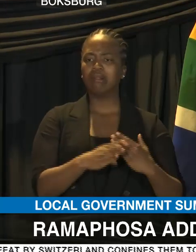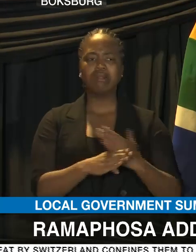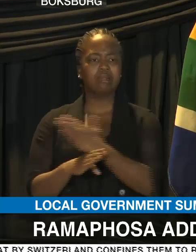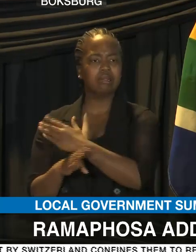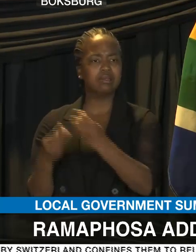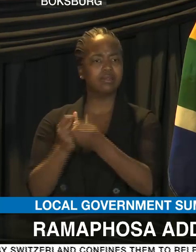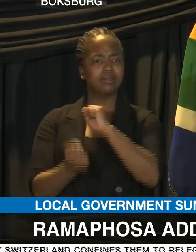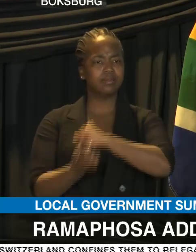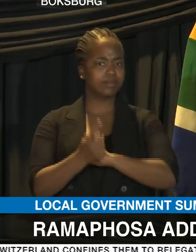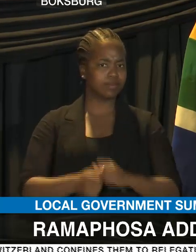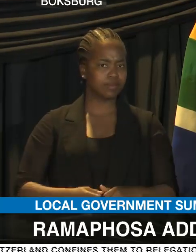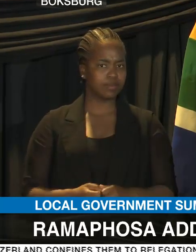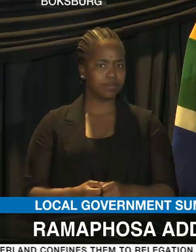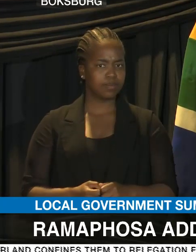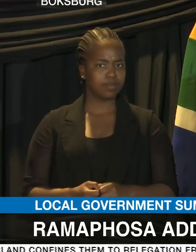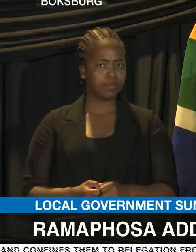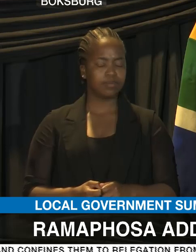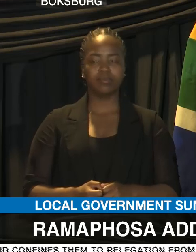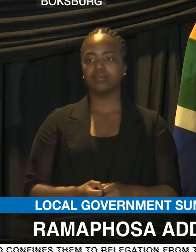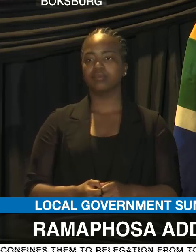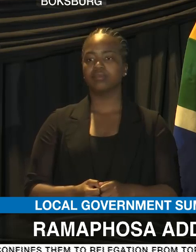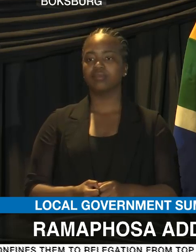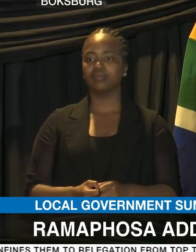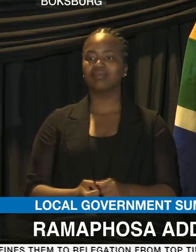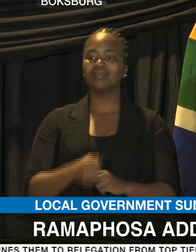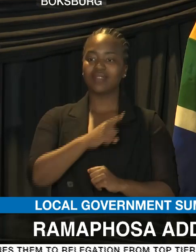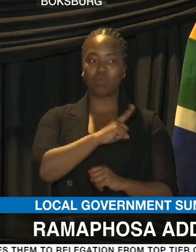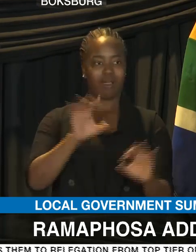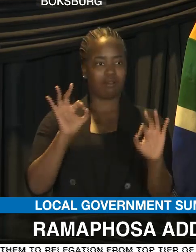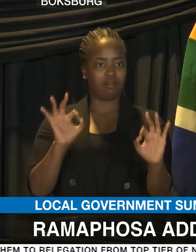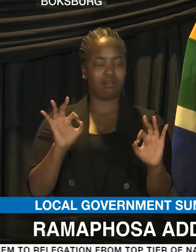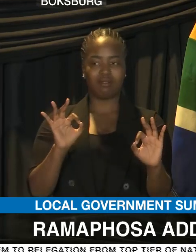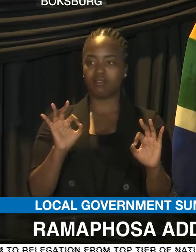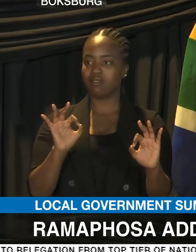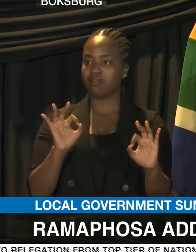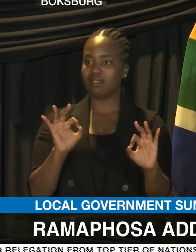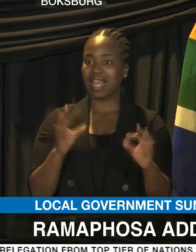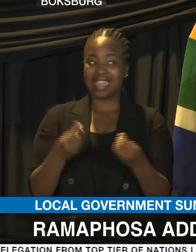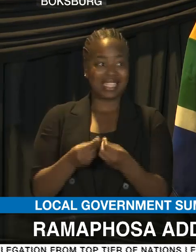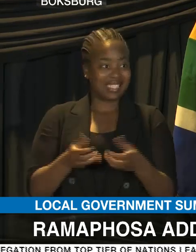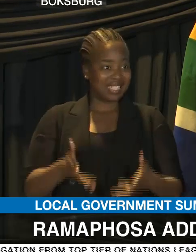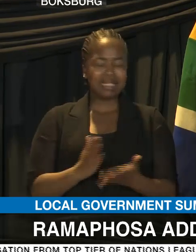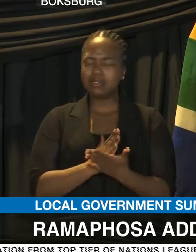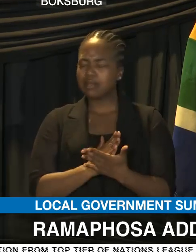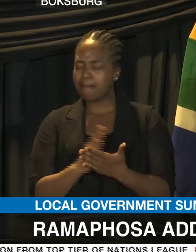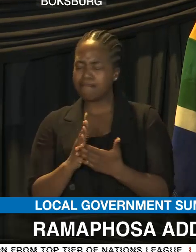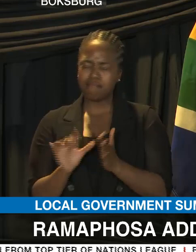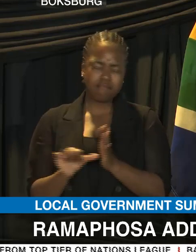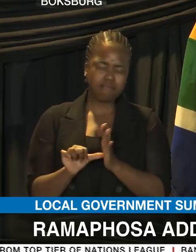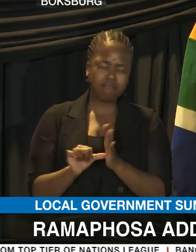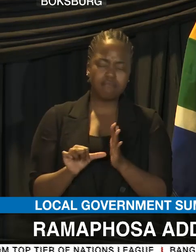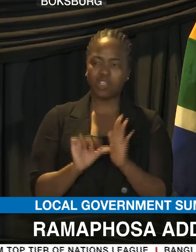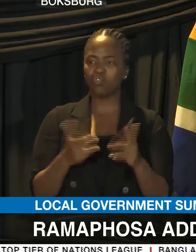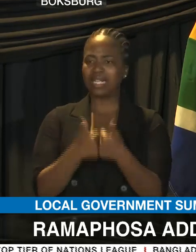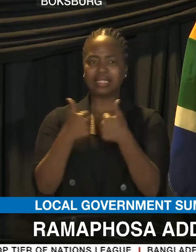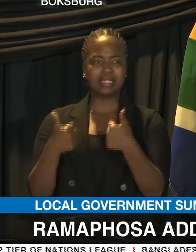local government. It is therefore appropriate that these and some of the critical